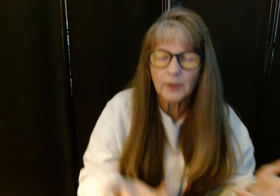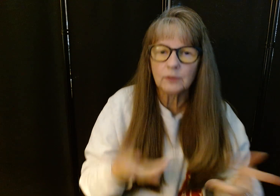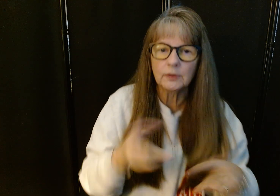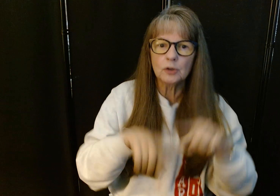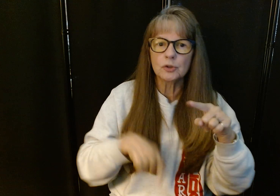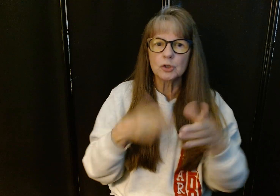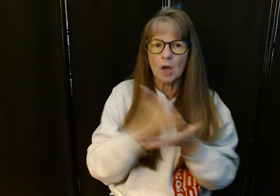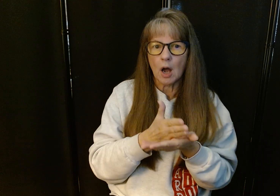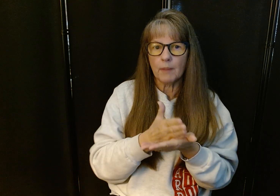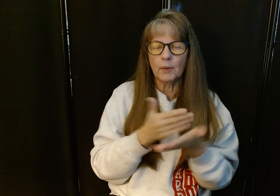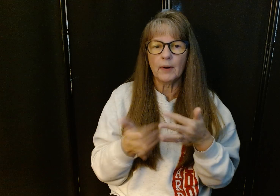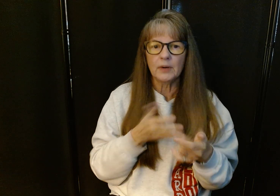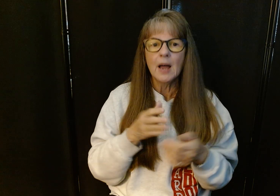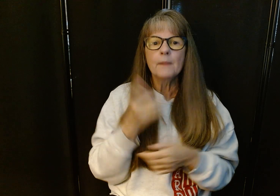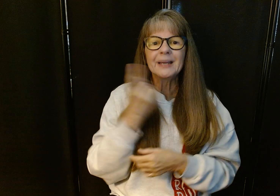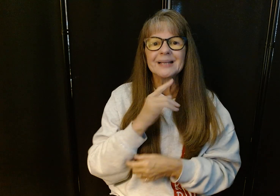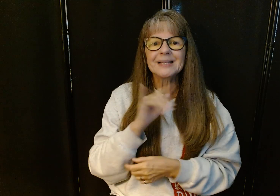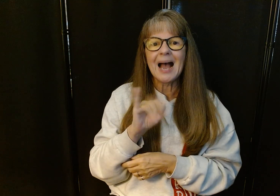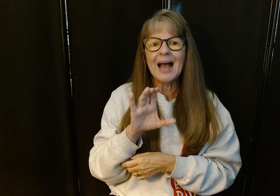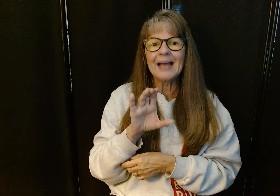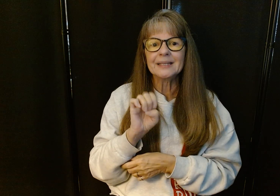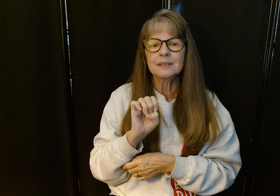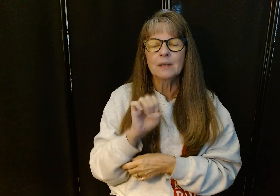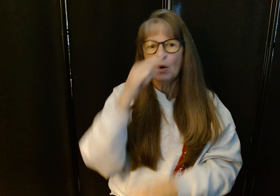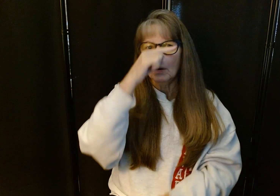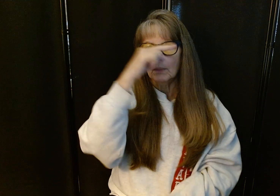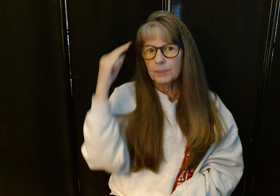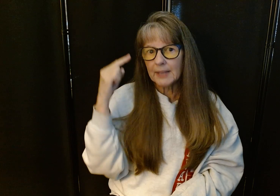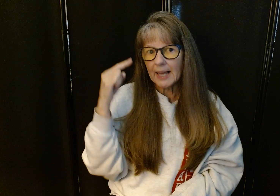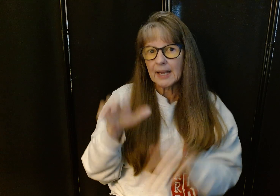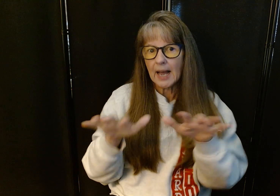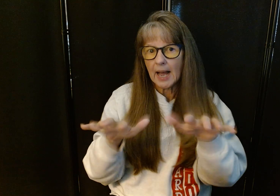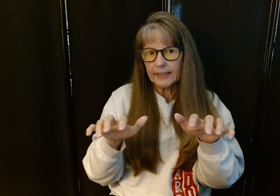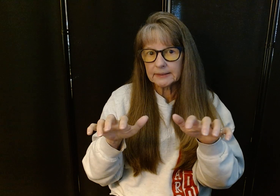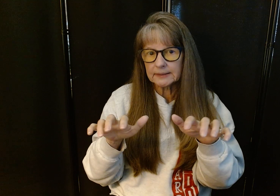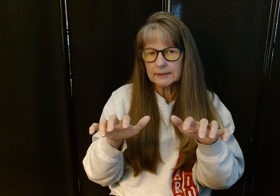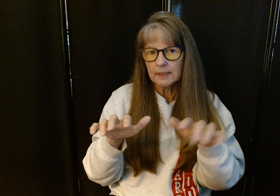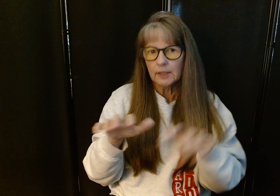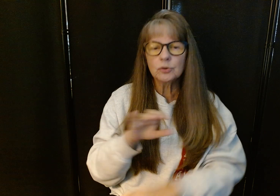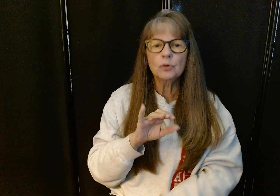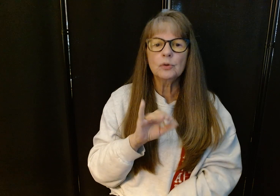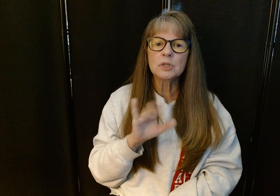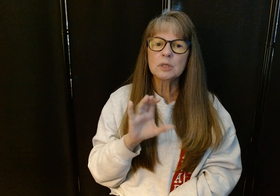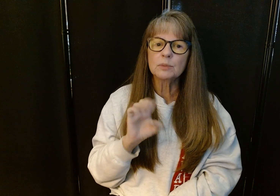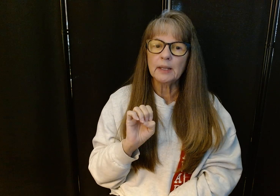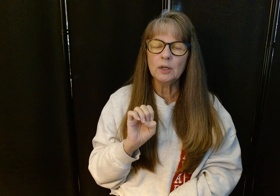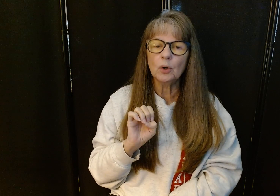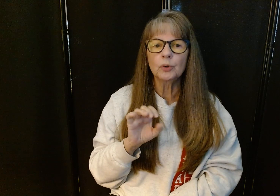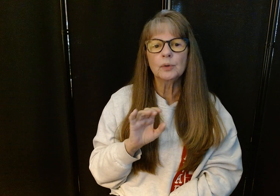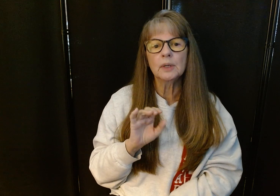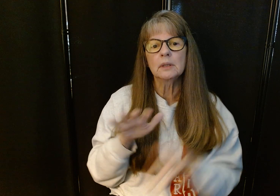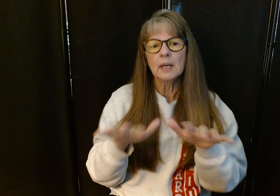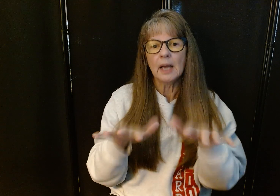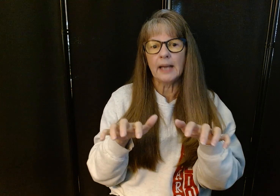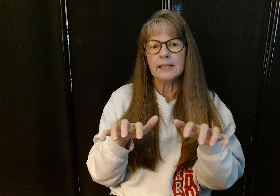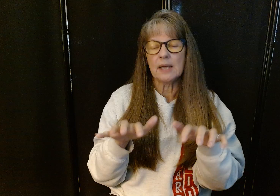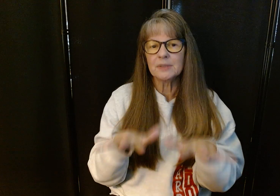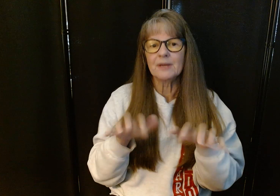they couldn't stop or whatever, because ice, or black ice. So you can spell it, or you can ice. I would say